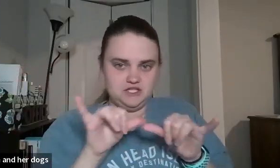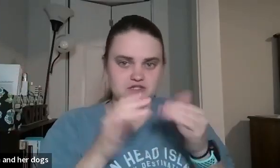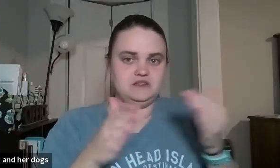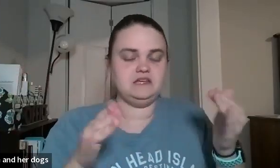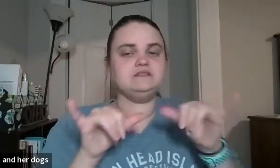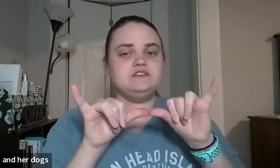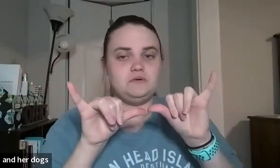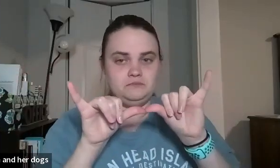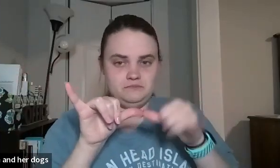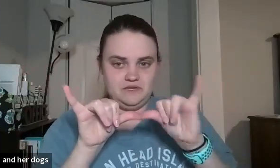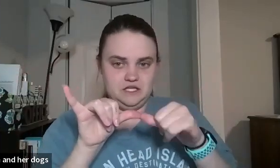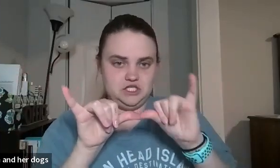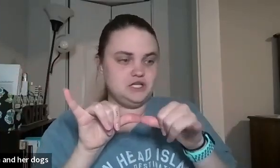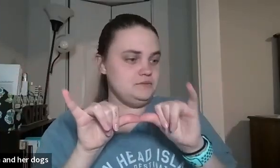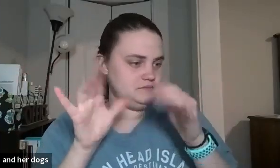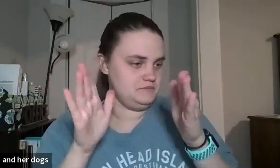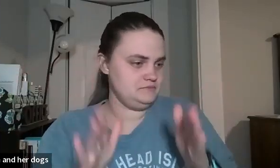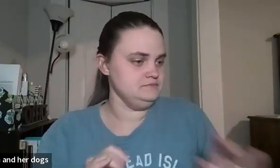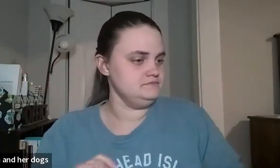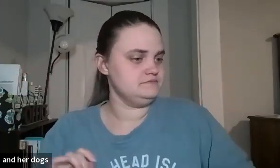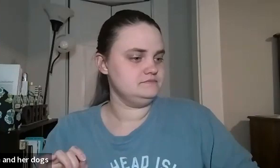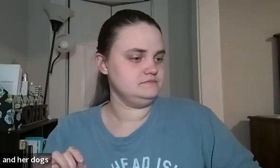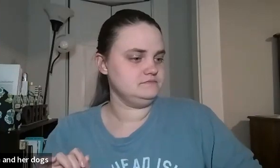measure things. So engineer.